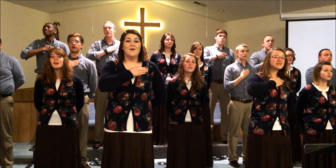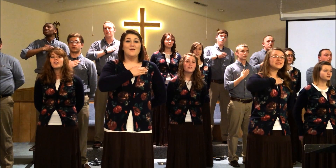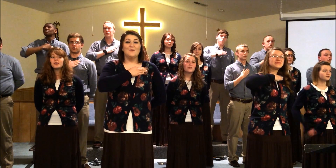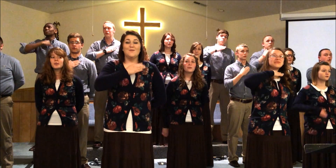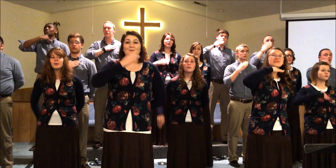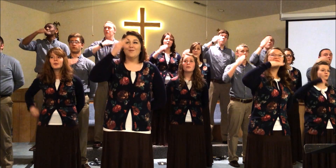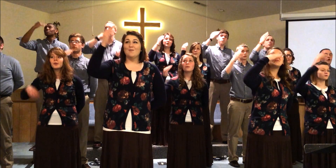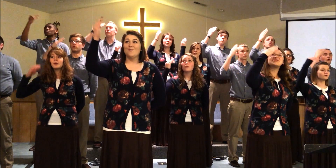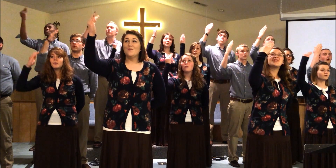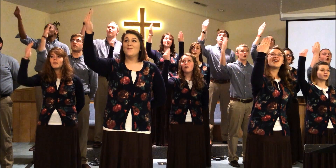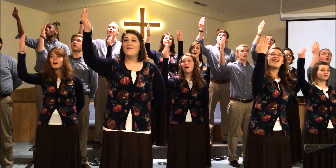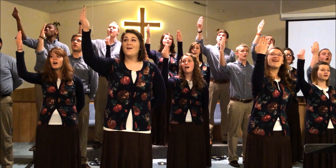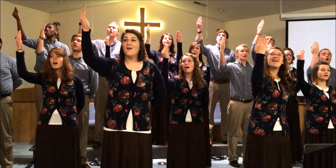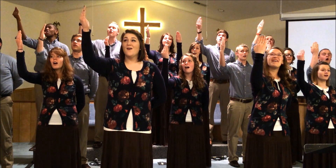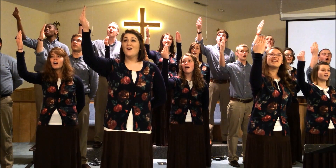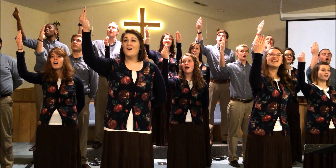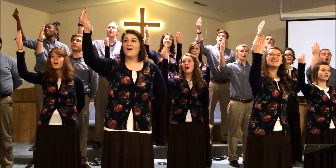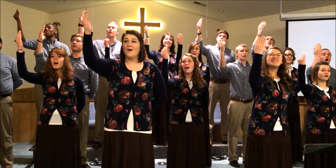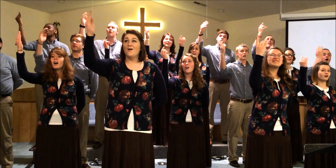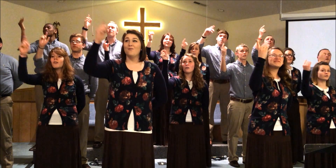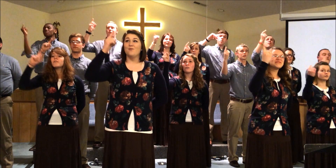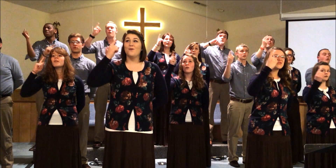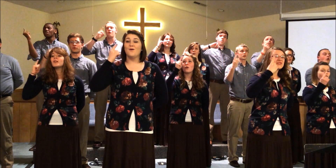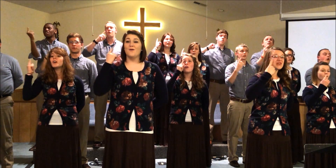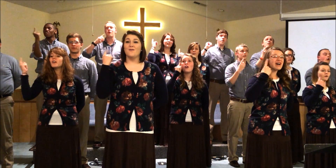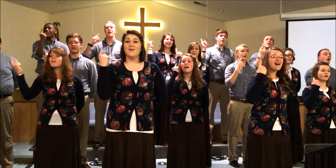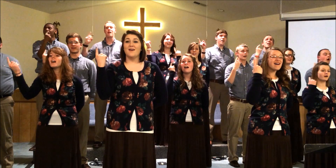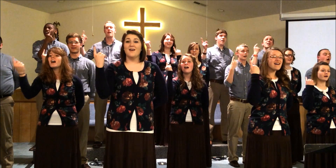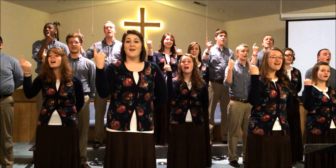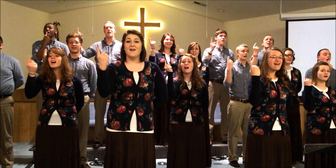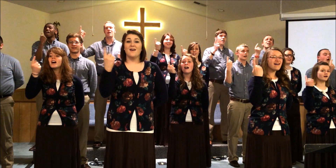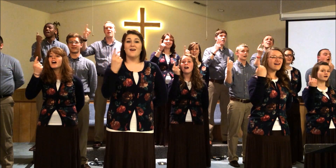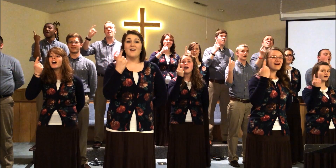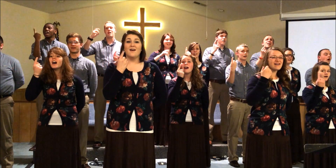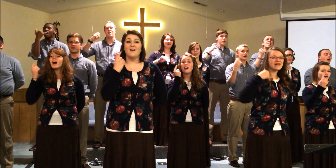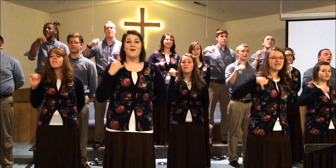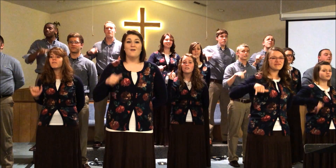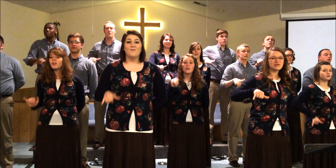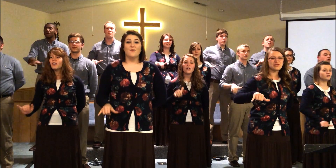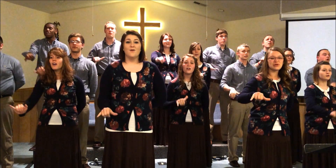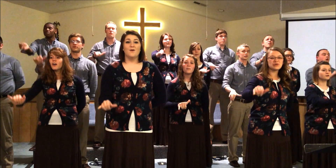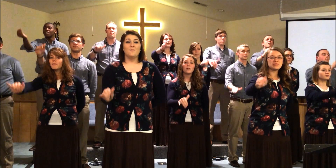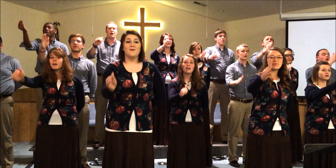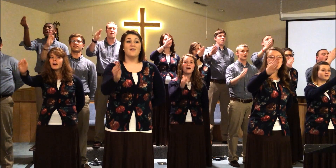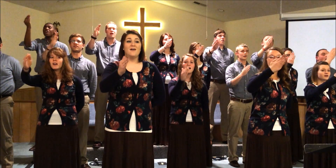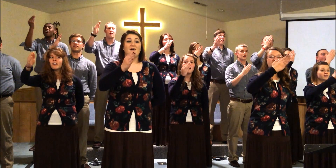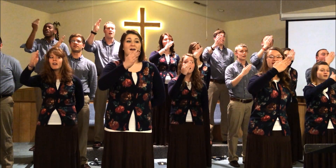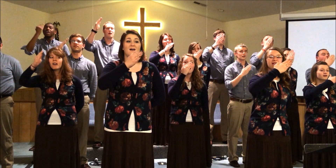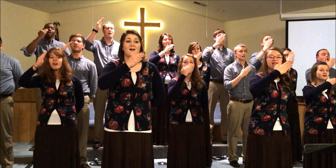You are forever mine